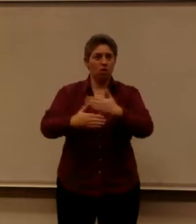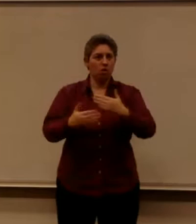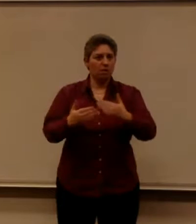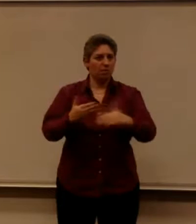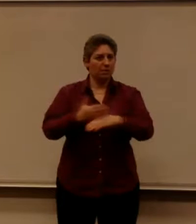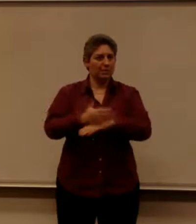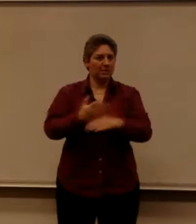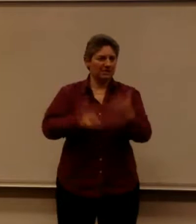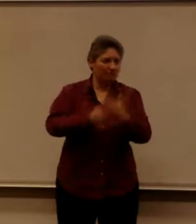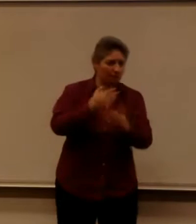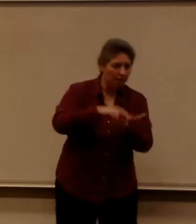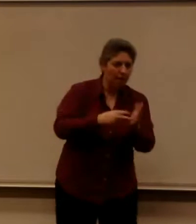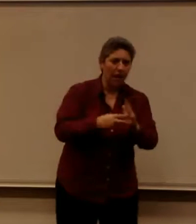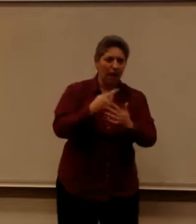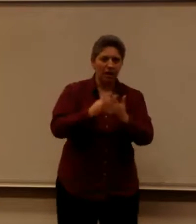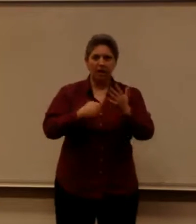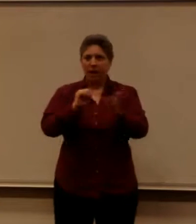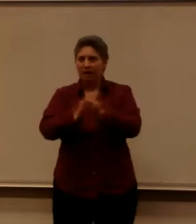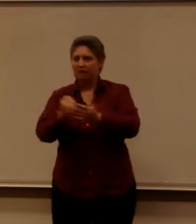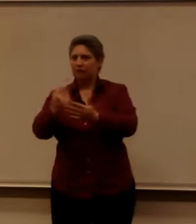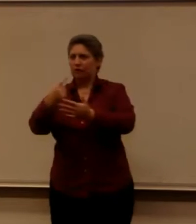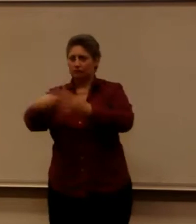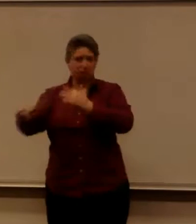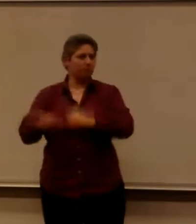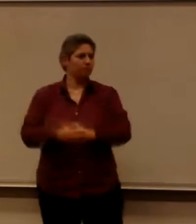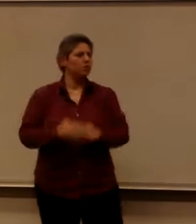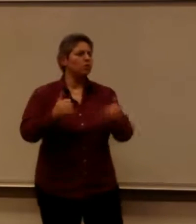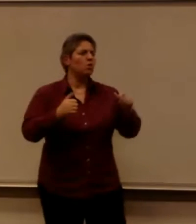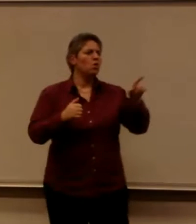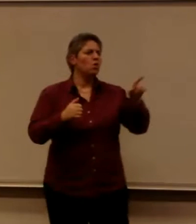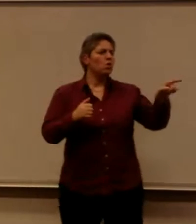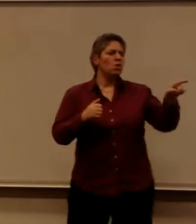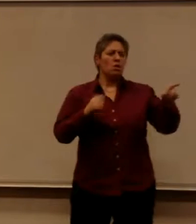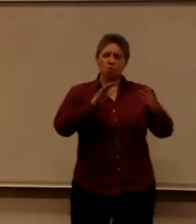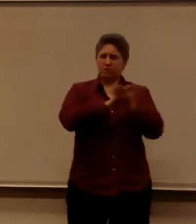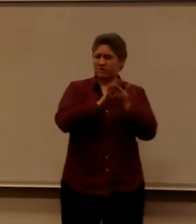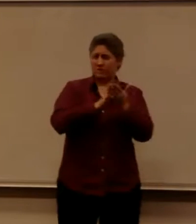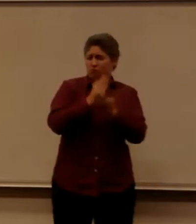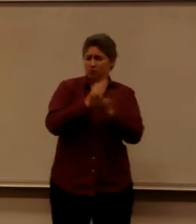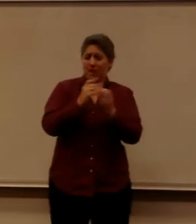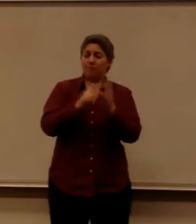and straight into something. There's a plan to develop, there's going to